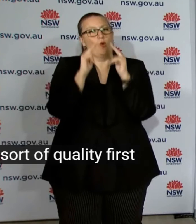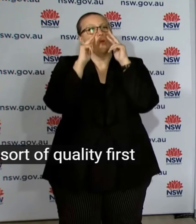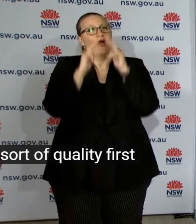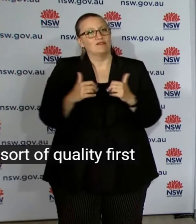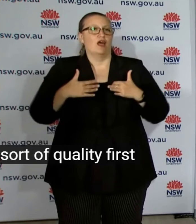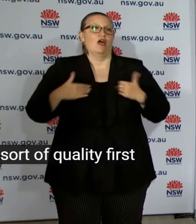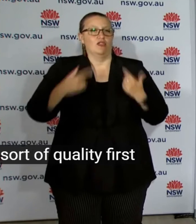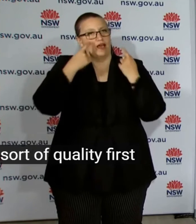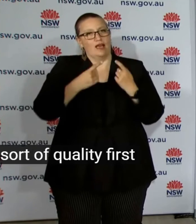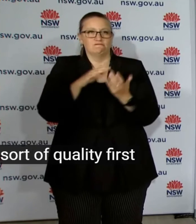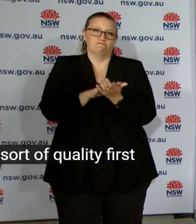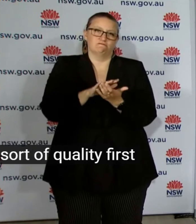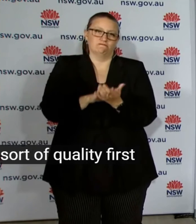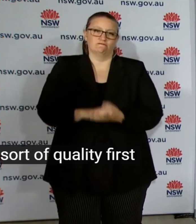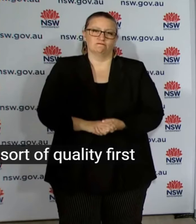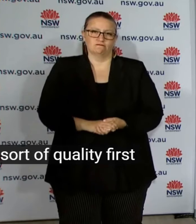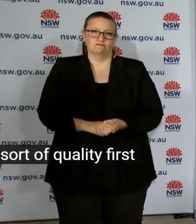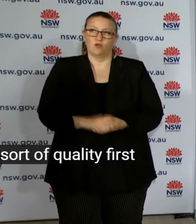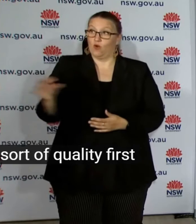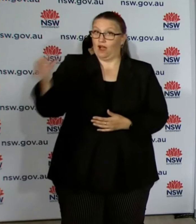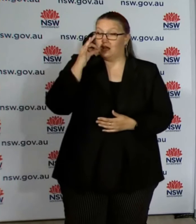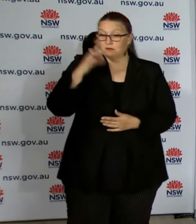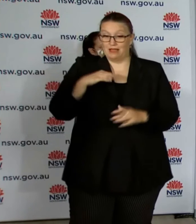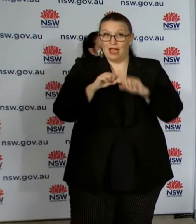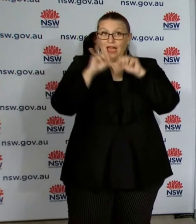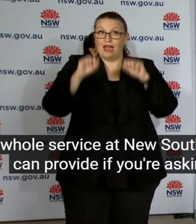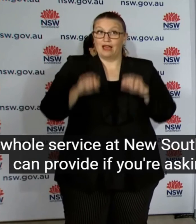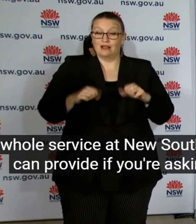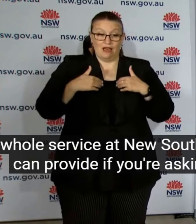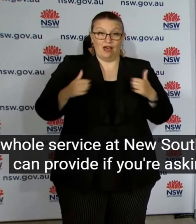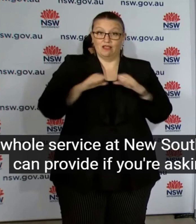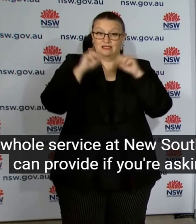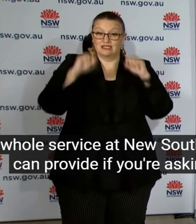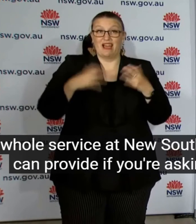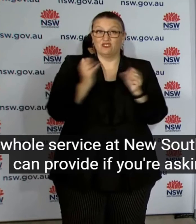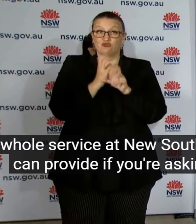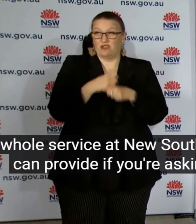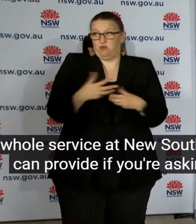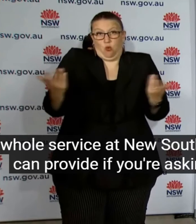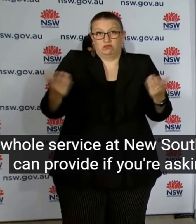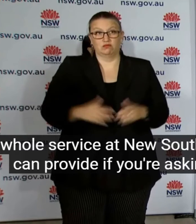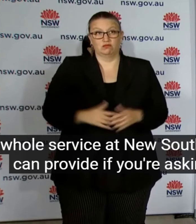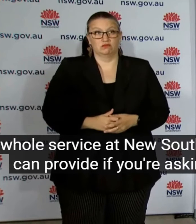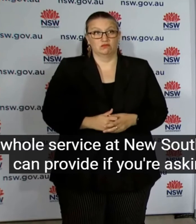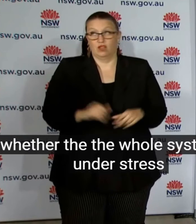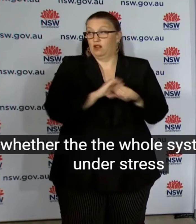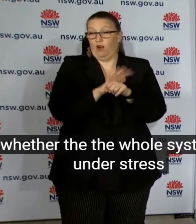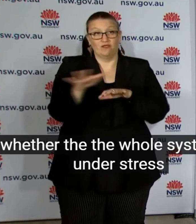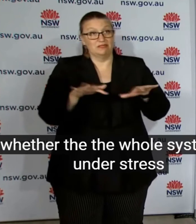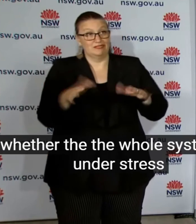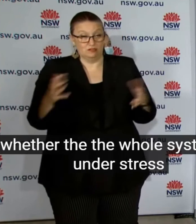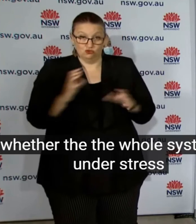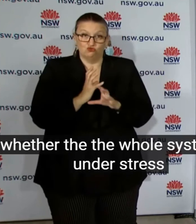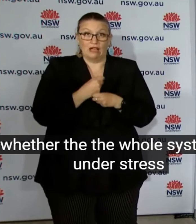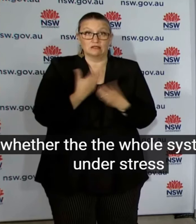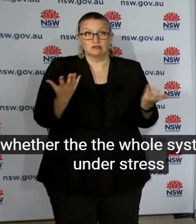provide. If you're asking me whether the health system is under stress, I think I've said that many times. Of course it's under stress, but it's stress that's being